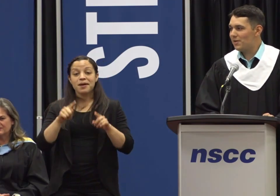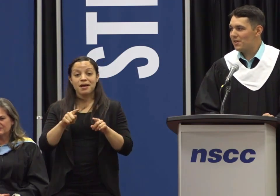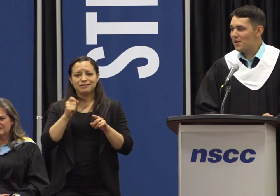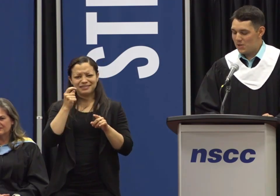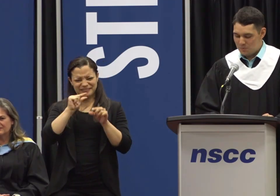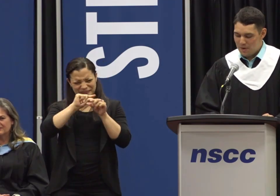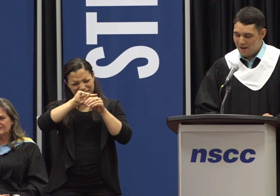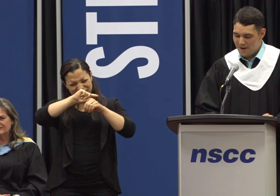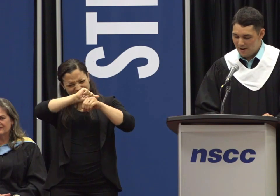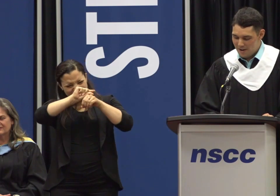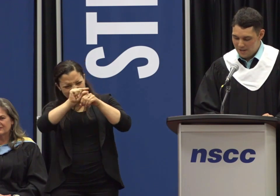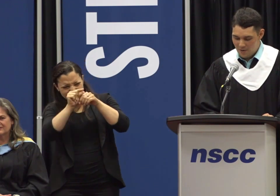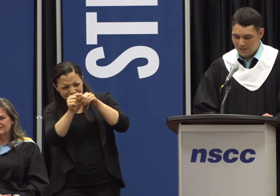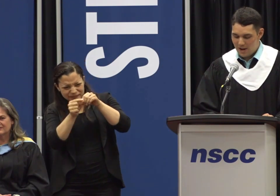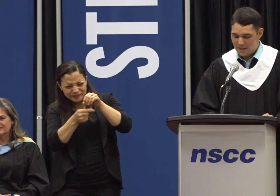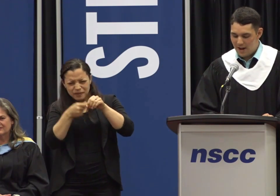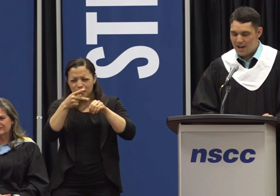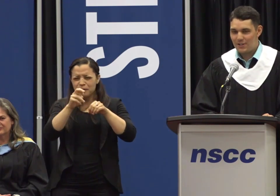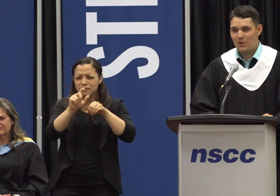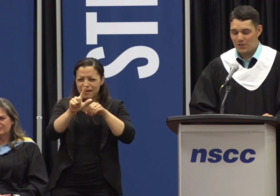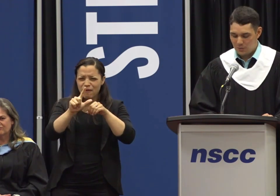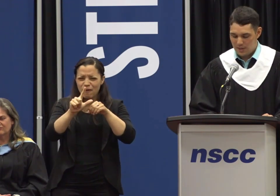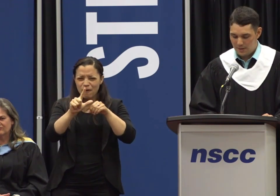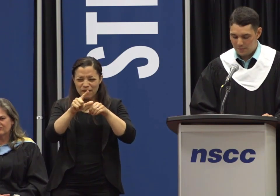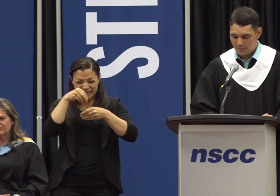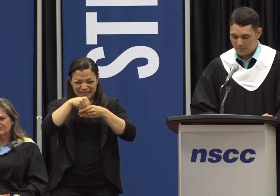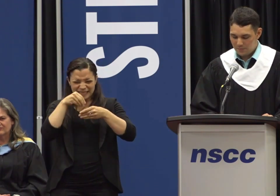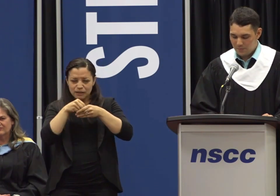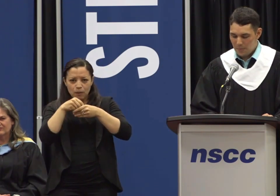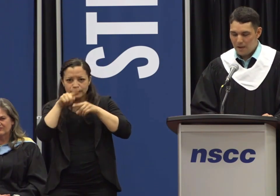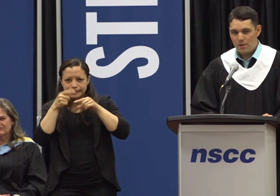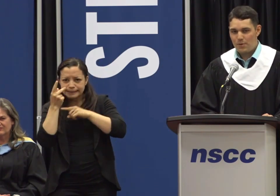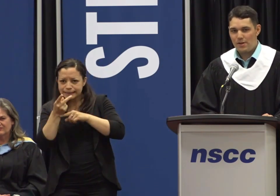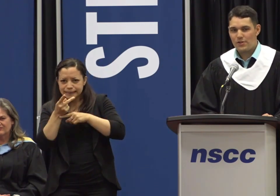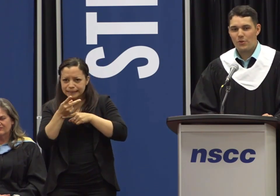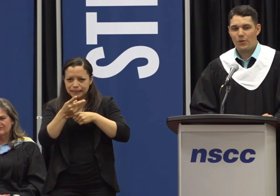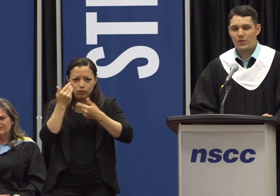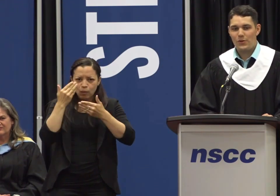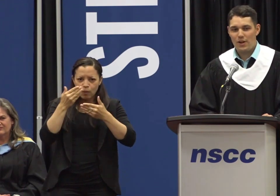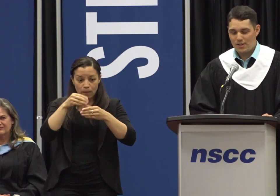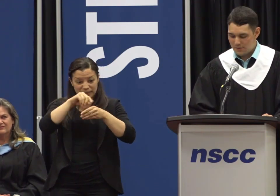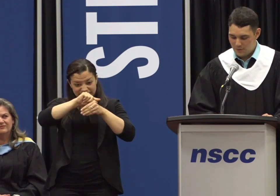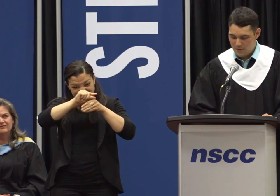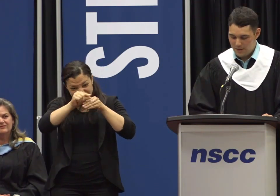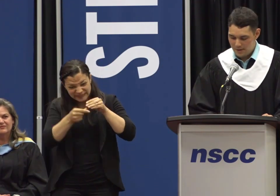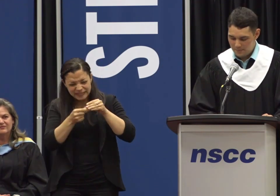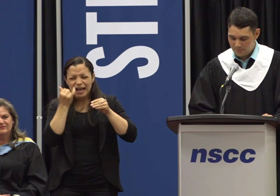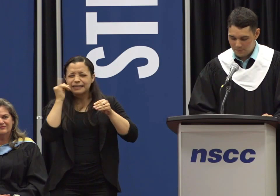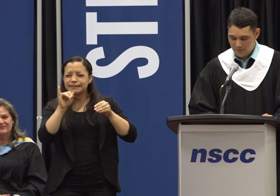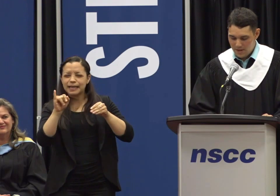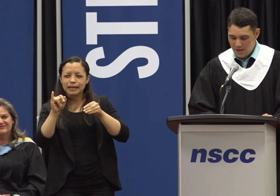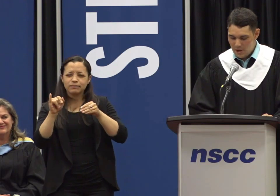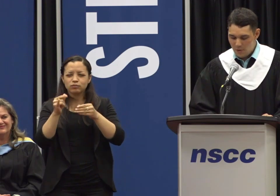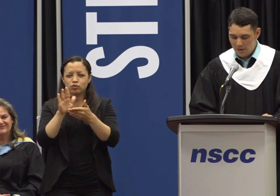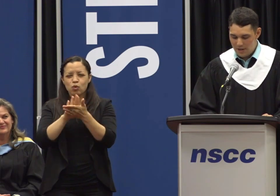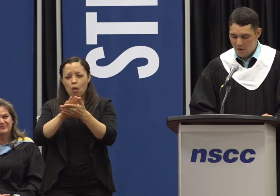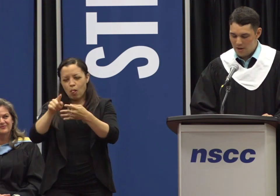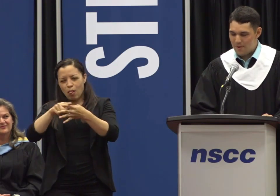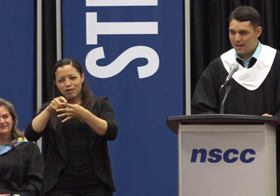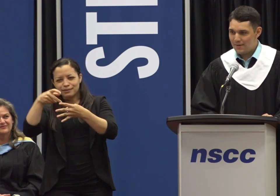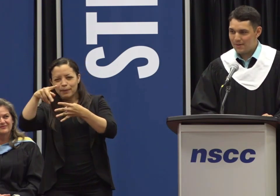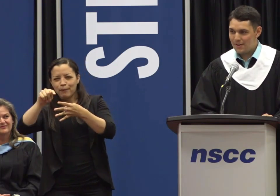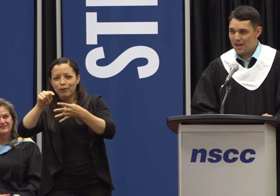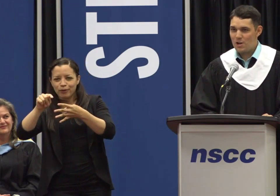peel, this barrier on the outside that hides the goodness within. The peel is your first few days of school here. You don't really